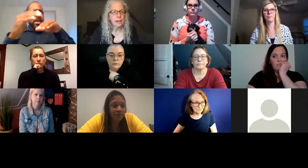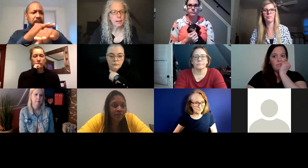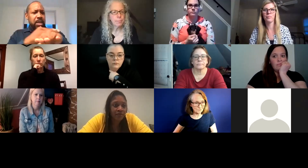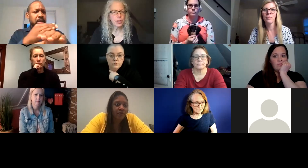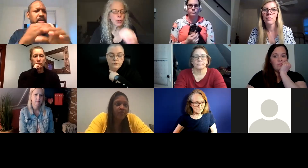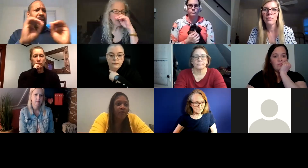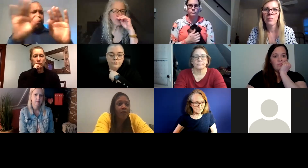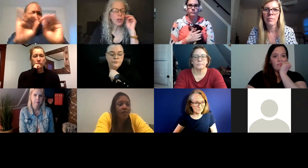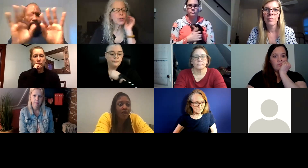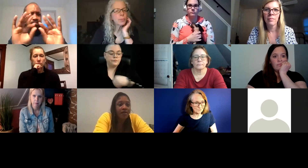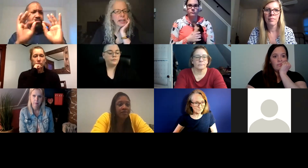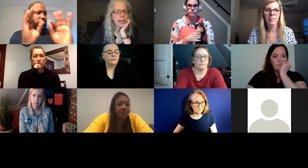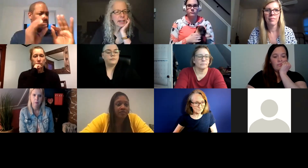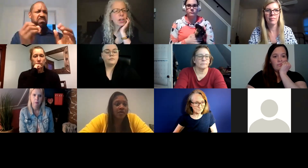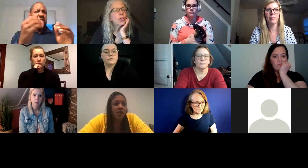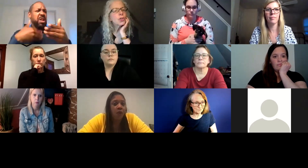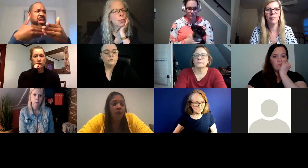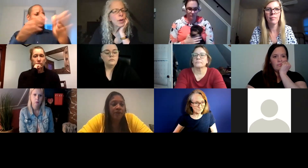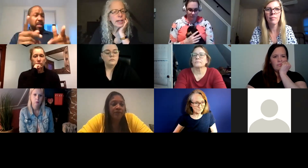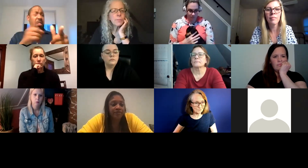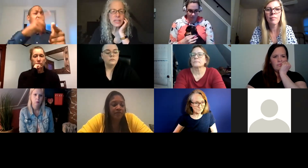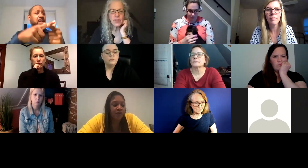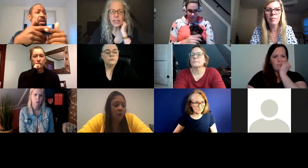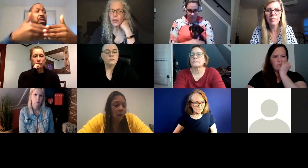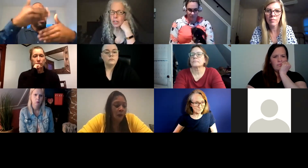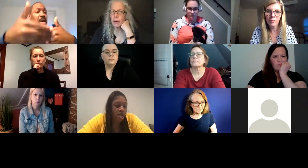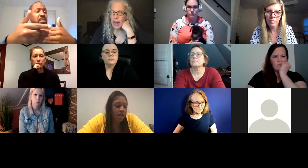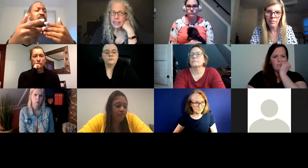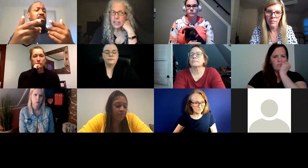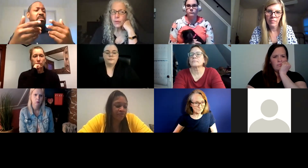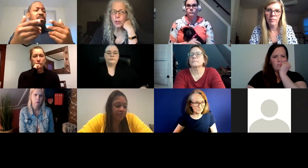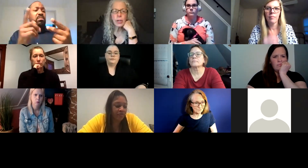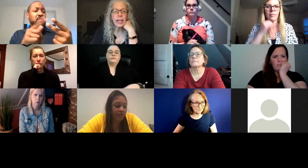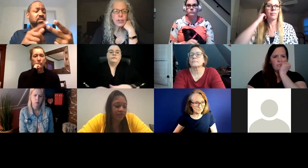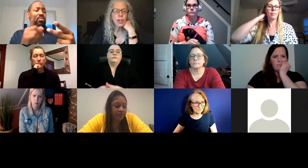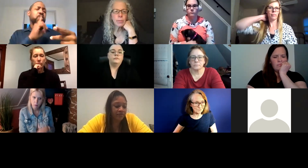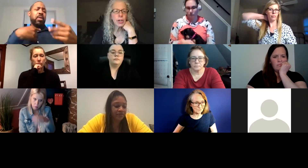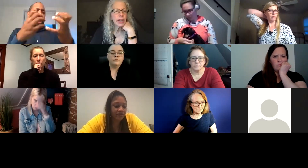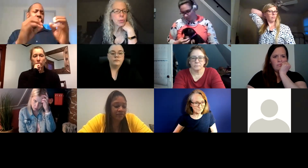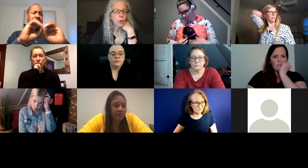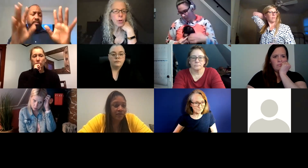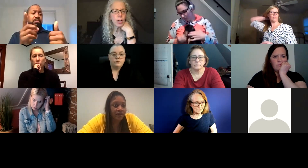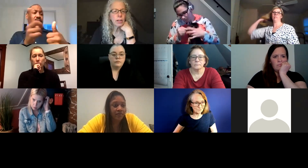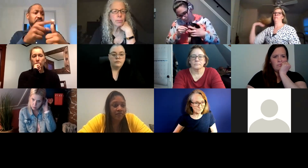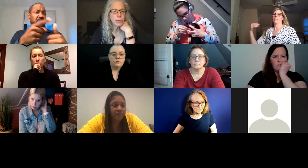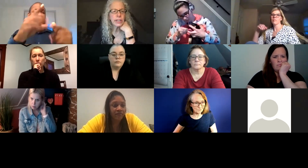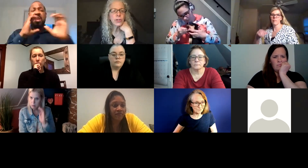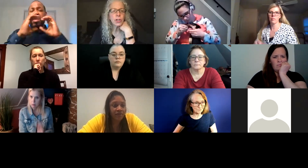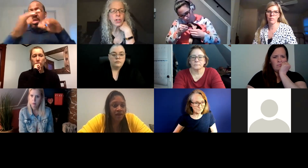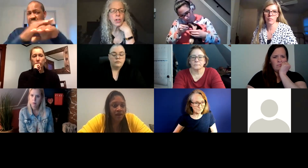The interpreter is also spotlighted. So Rain specifically talked about access for communication and communication protocol and procedure.